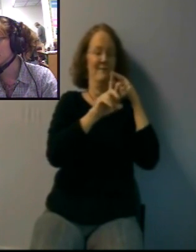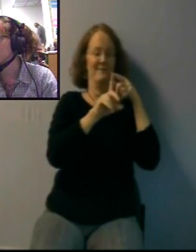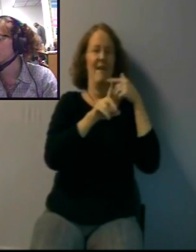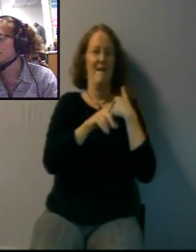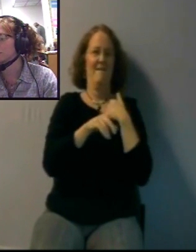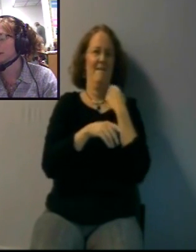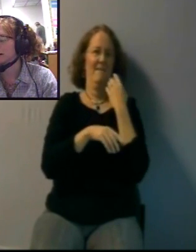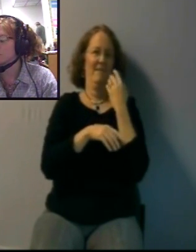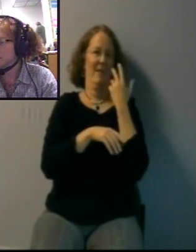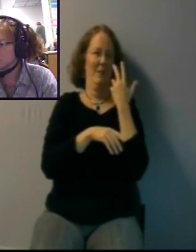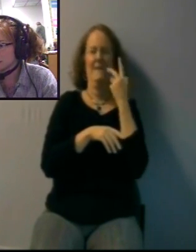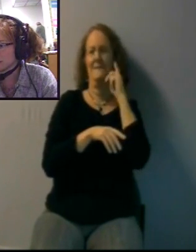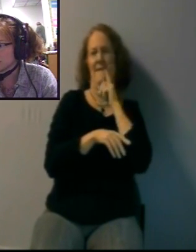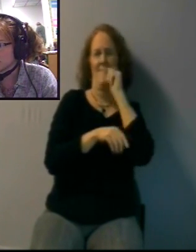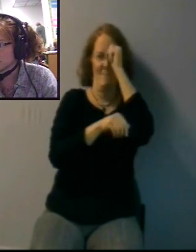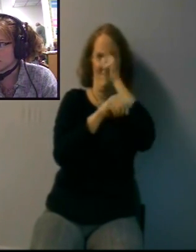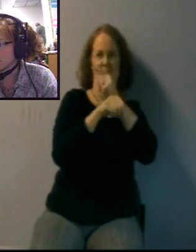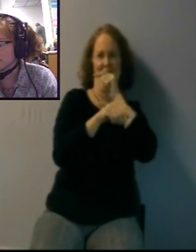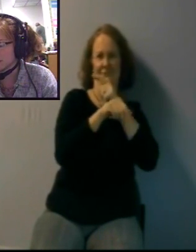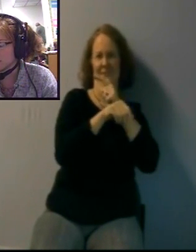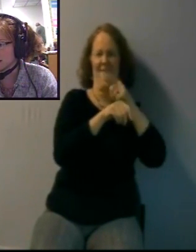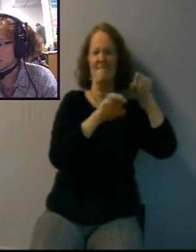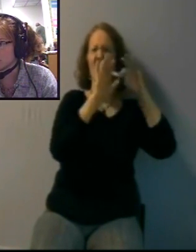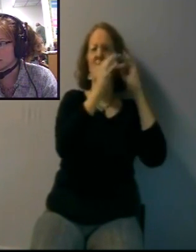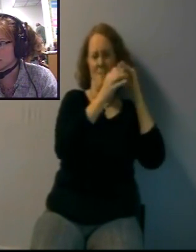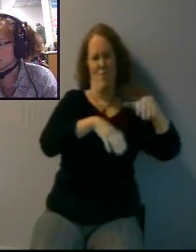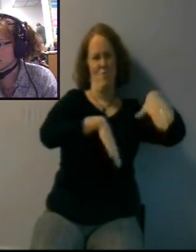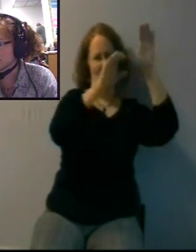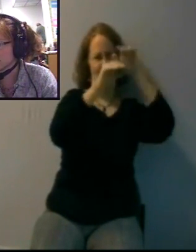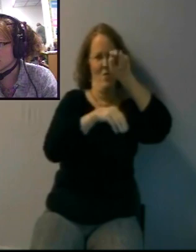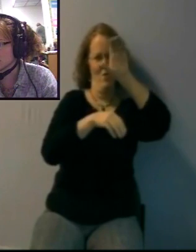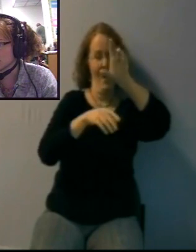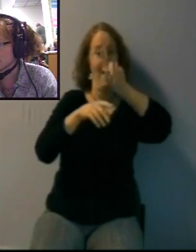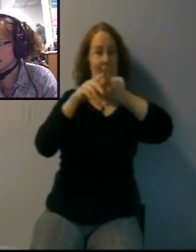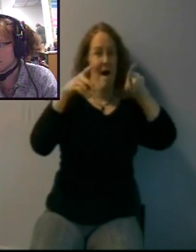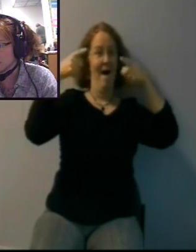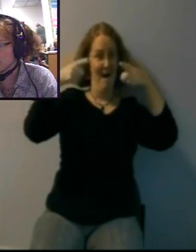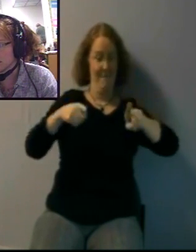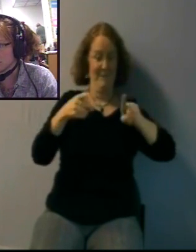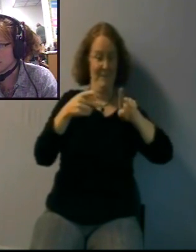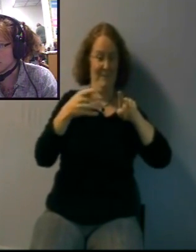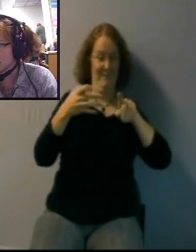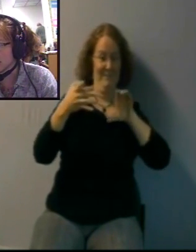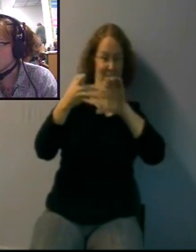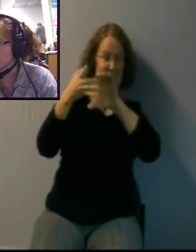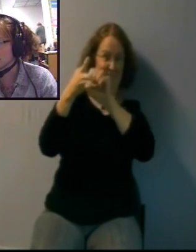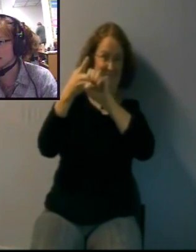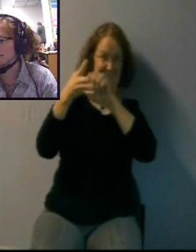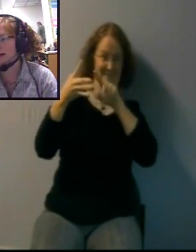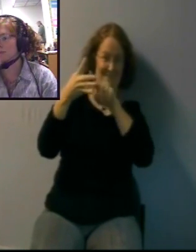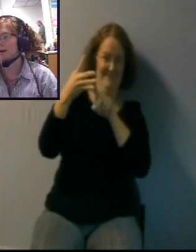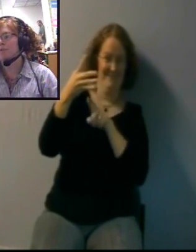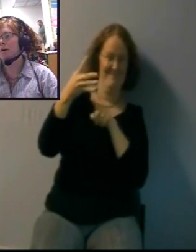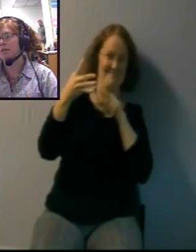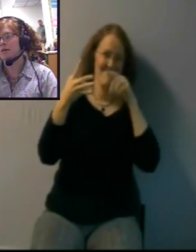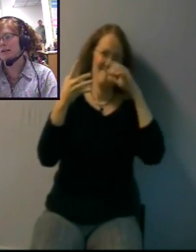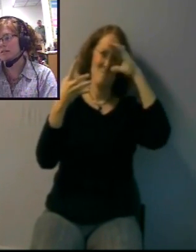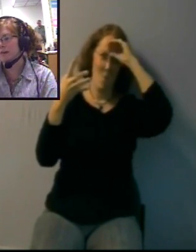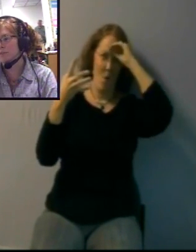Now, but we weren't our family wasn't just the first deaf people in our family. Actually, looking back, my father, his family, there